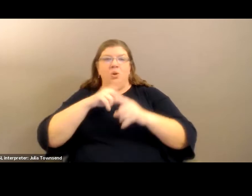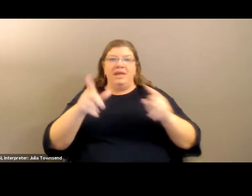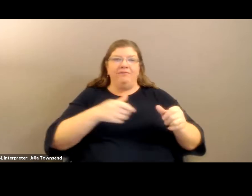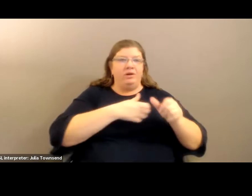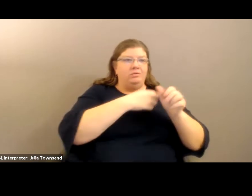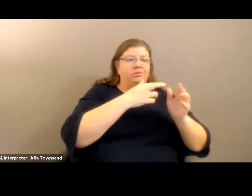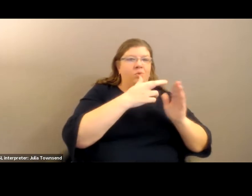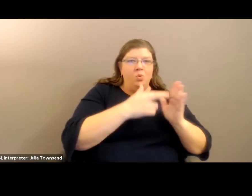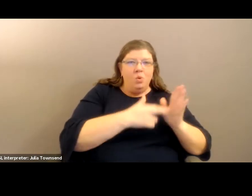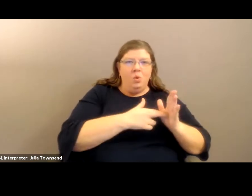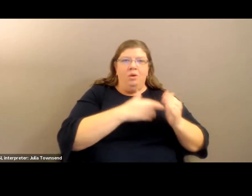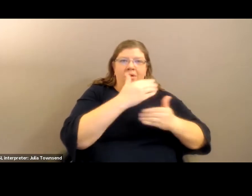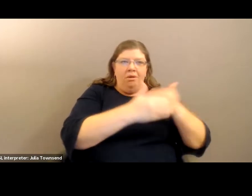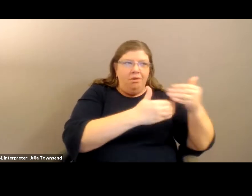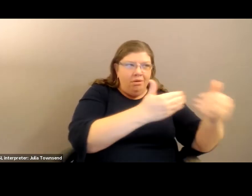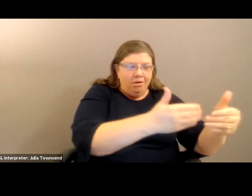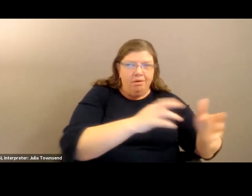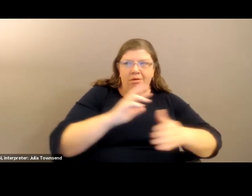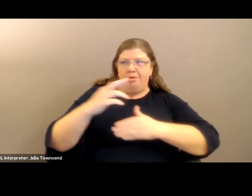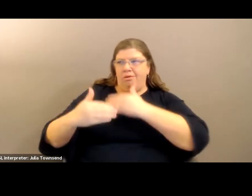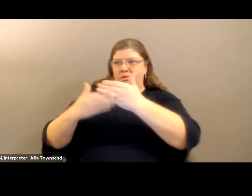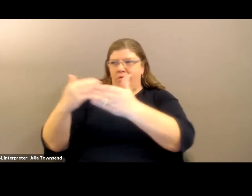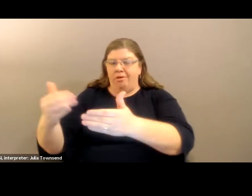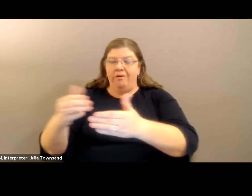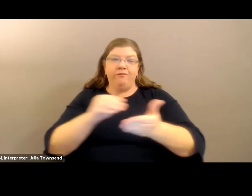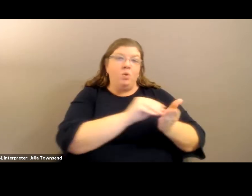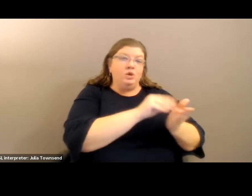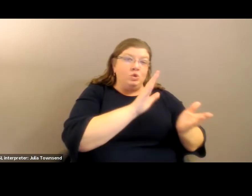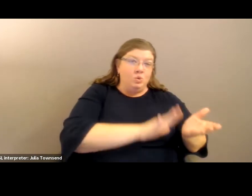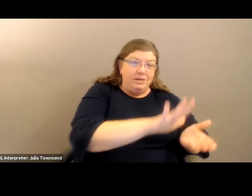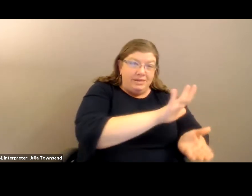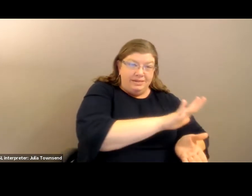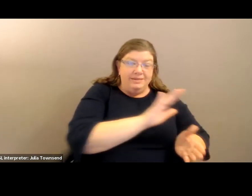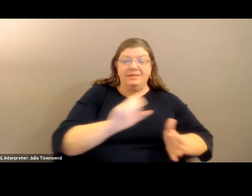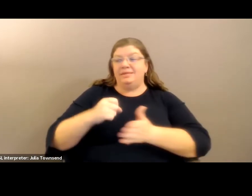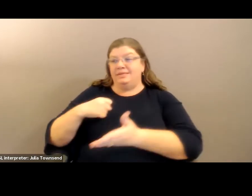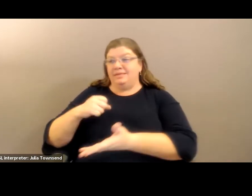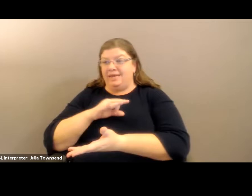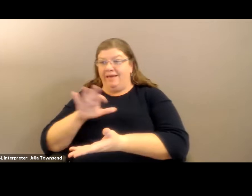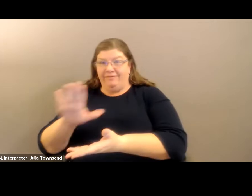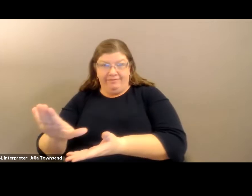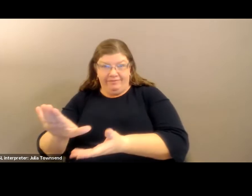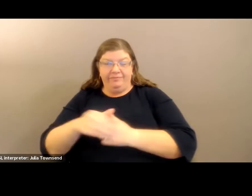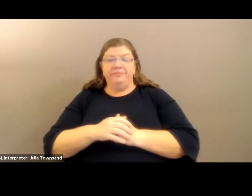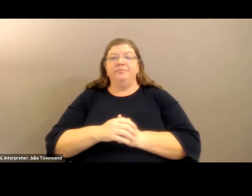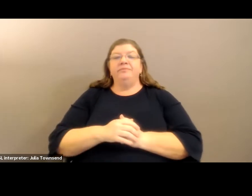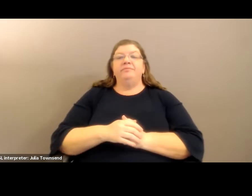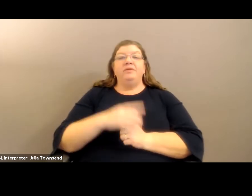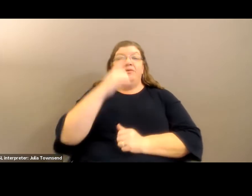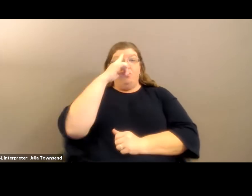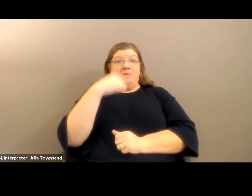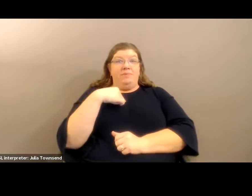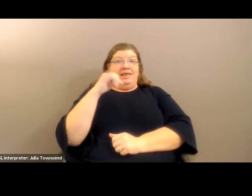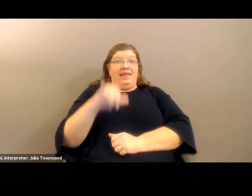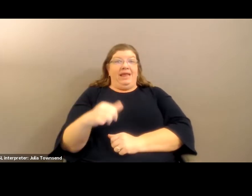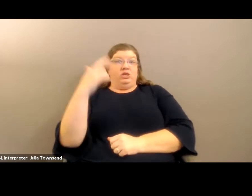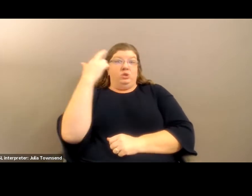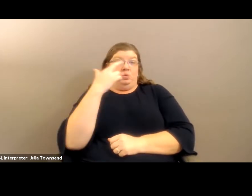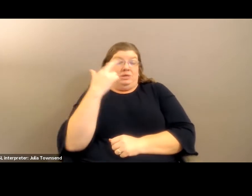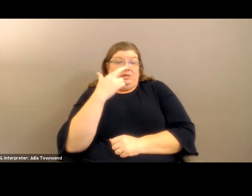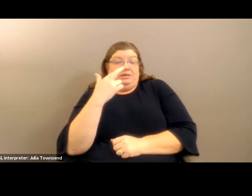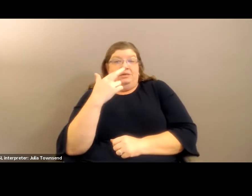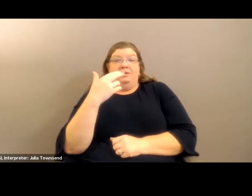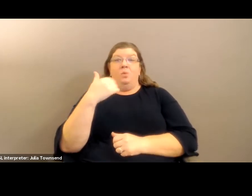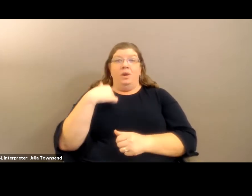guidance agencies for staff and or students. Thanks. To me, this is the reason that we have